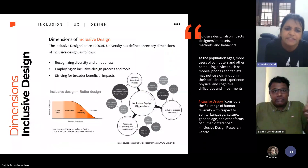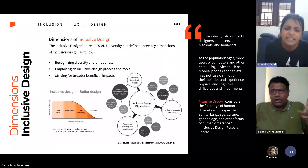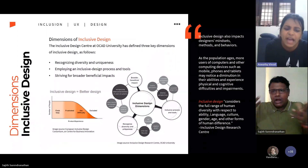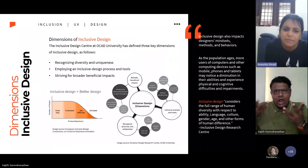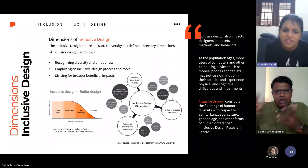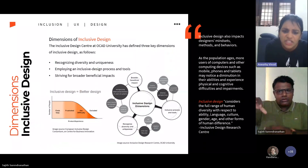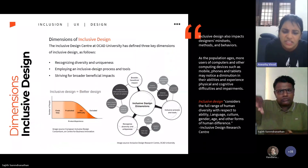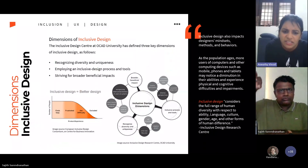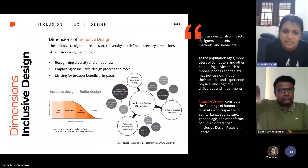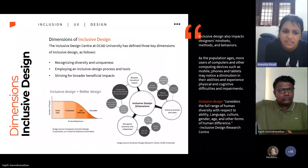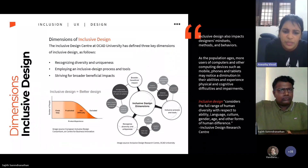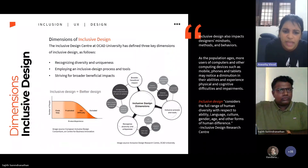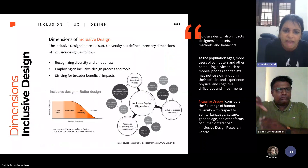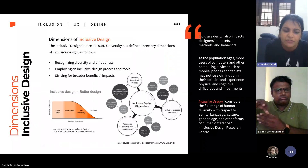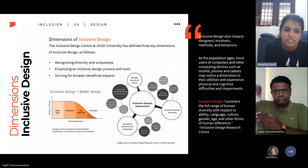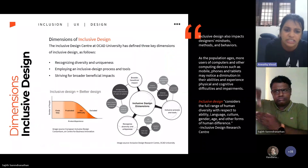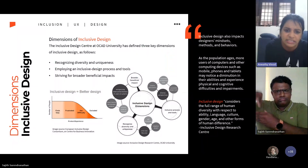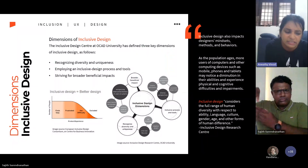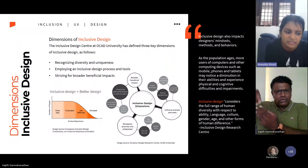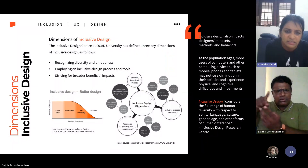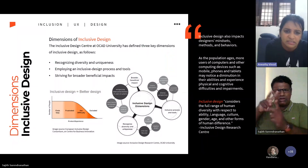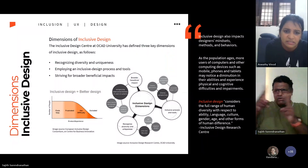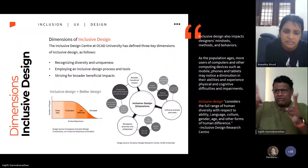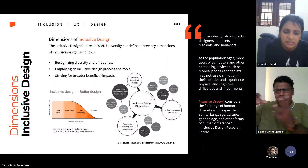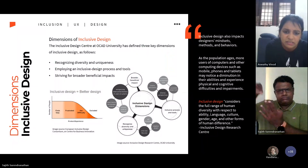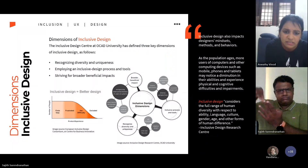There are different dimensions that we have to consider.